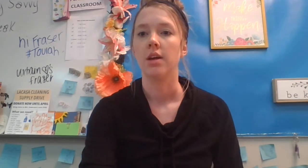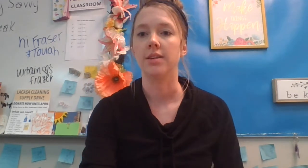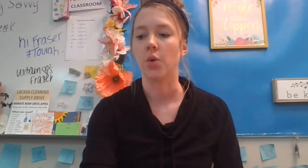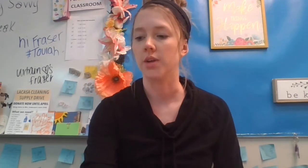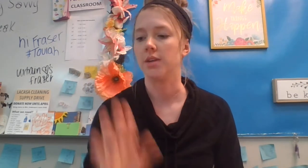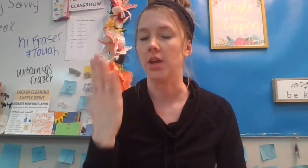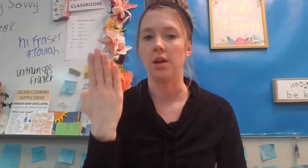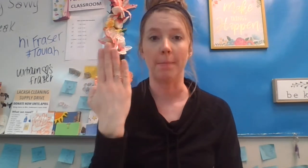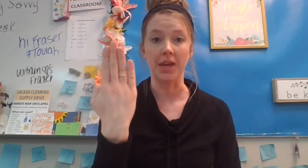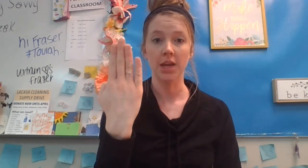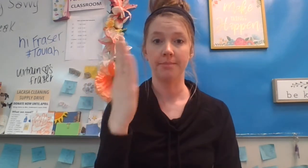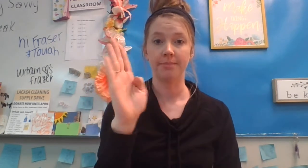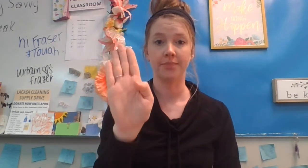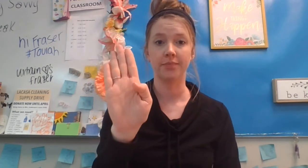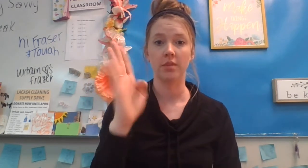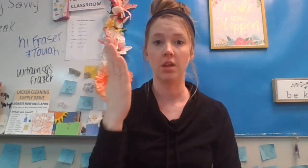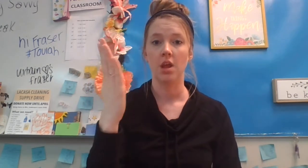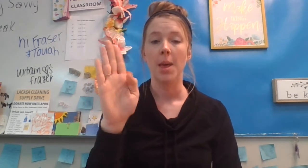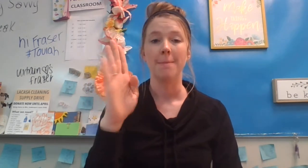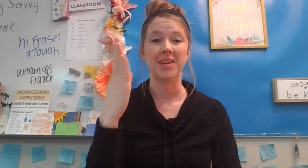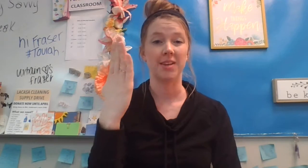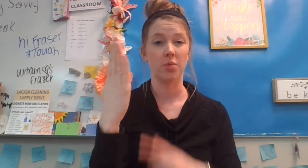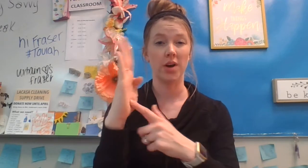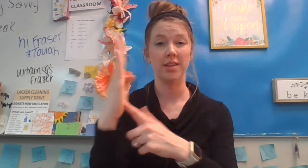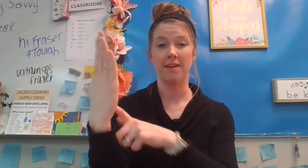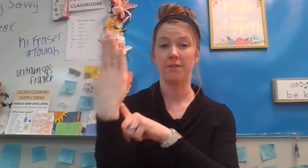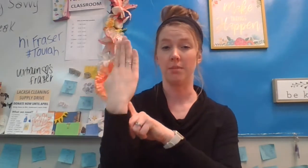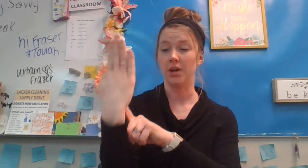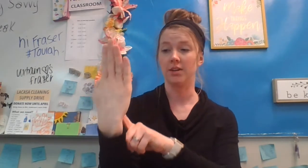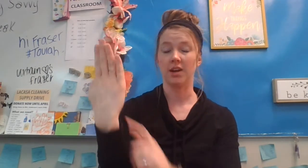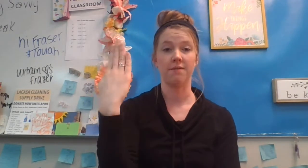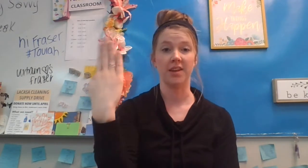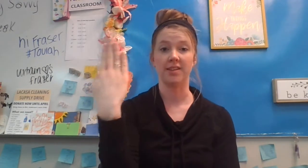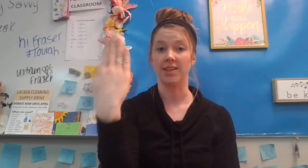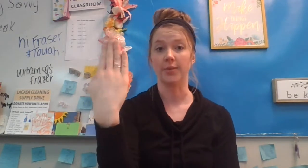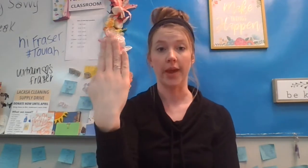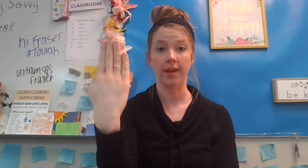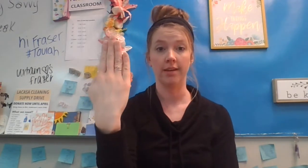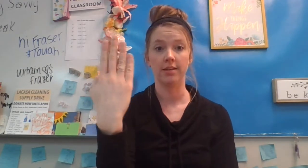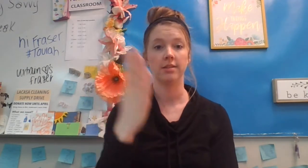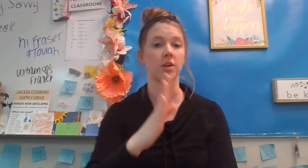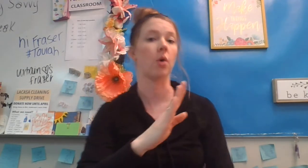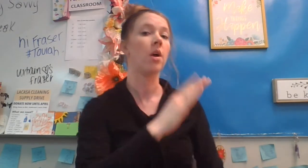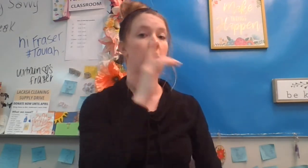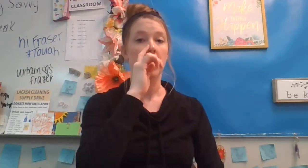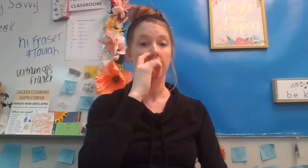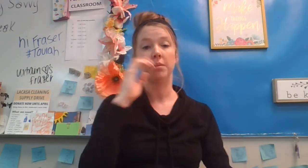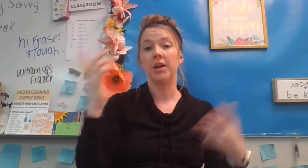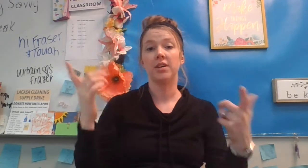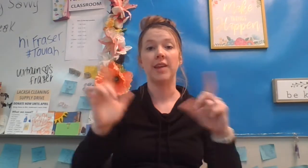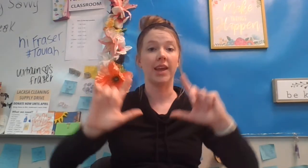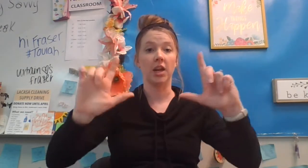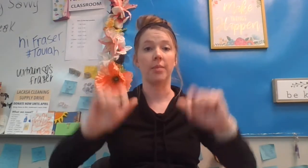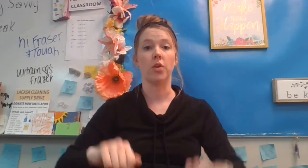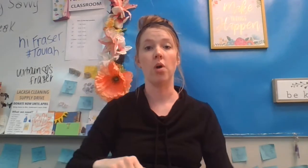is going to be a B, but it's important that for a mirror it's going to face this way. So if your mirror is hanging up on the